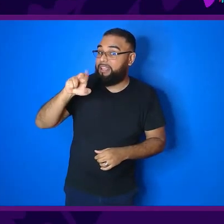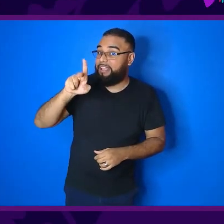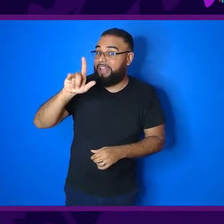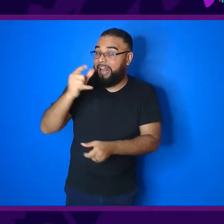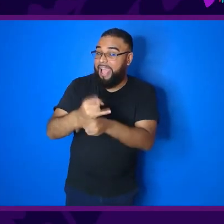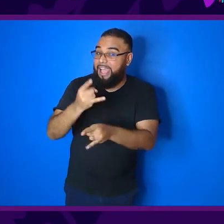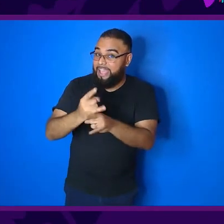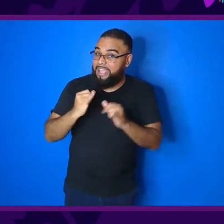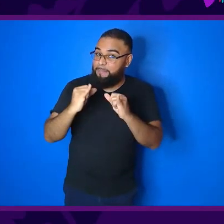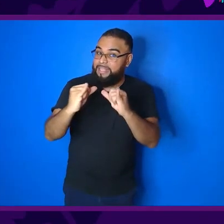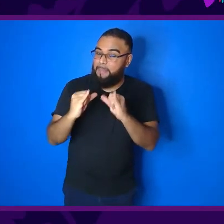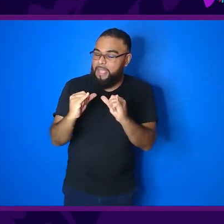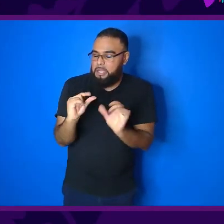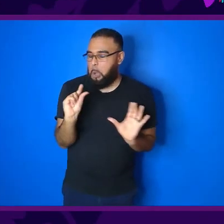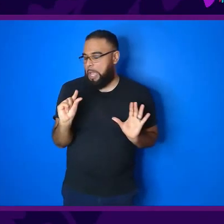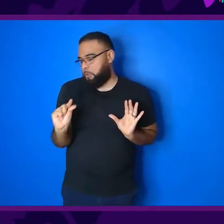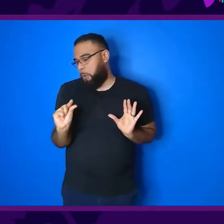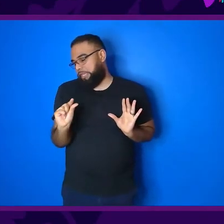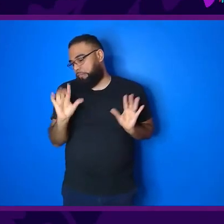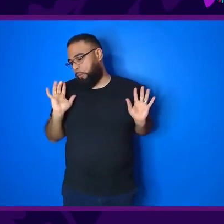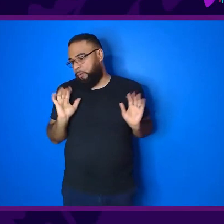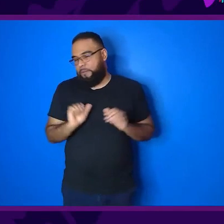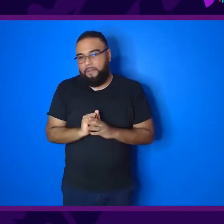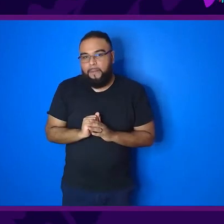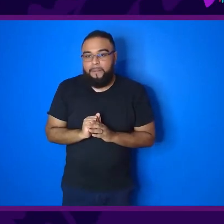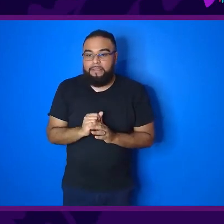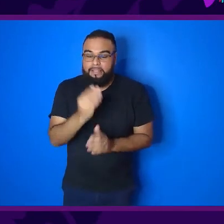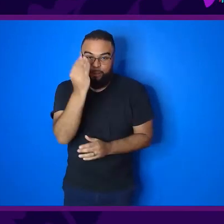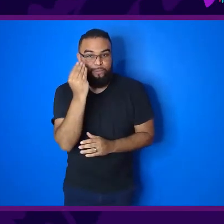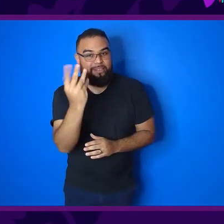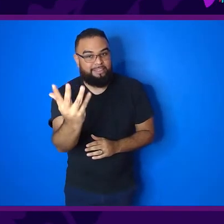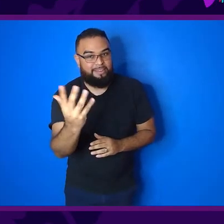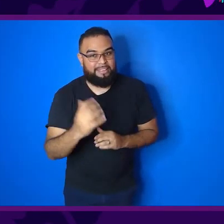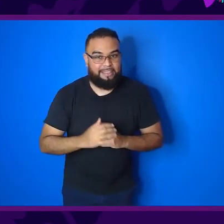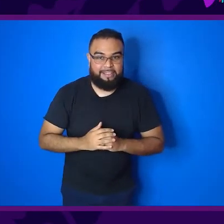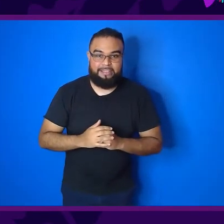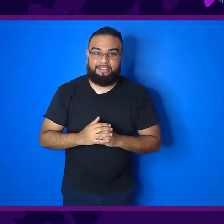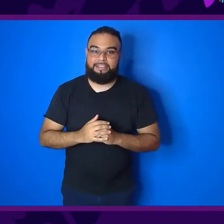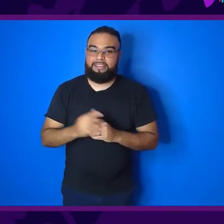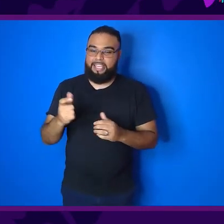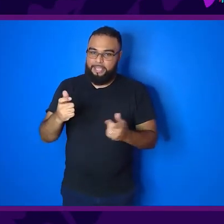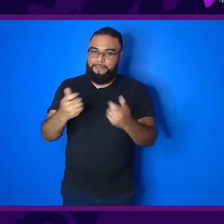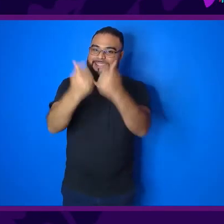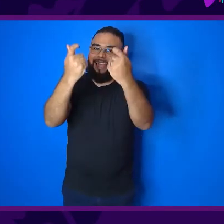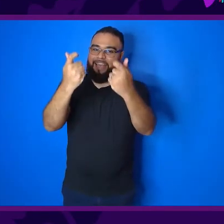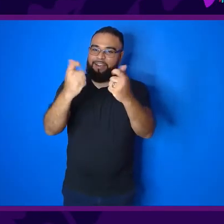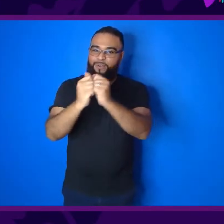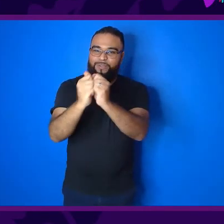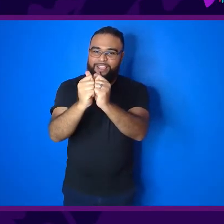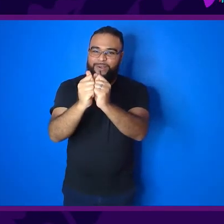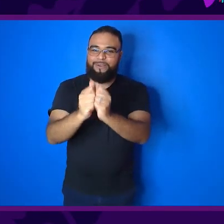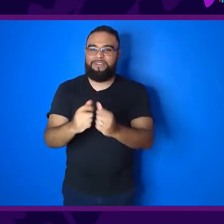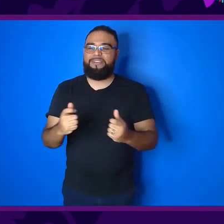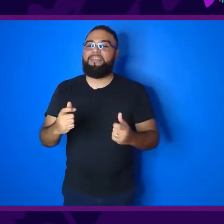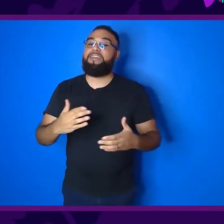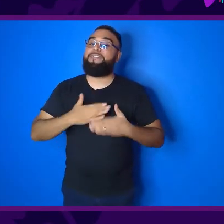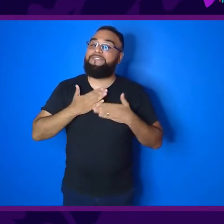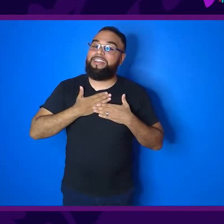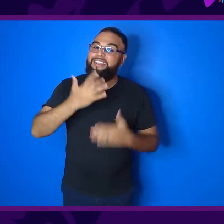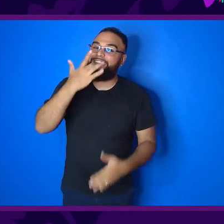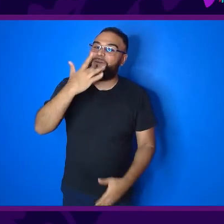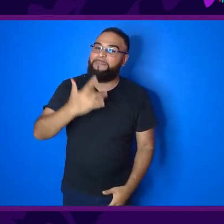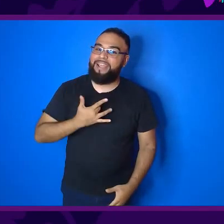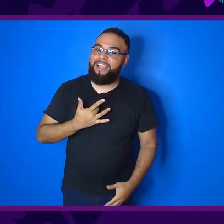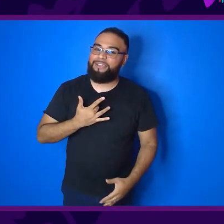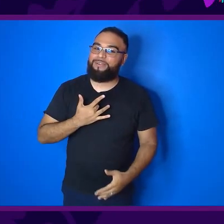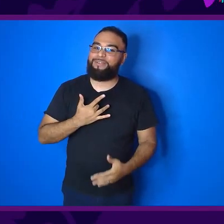un poquito, pues quiero decirte y brindar contigo. Feliz cumpleaños. Thank you so